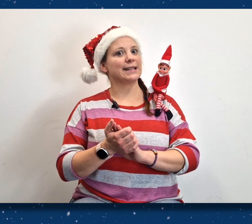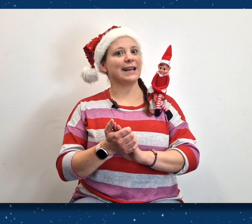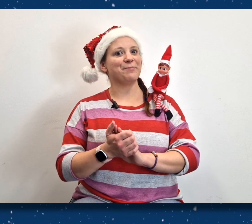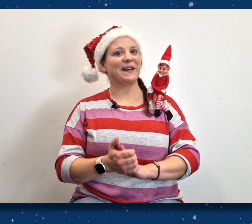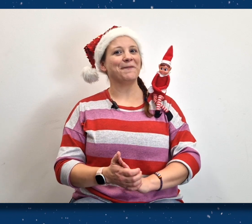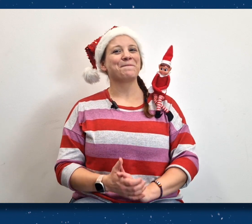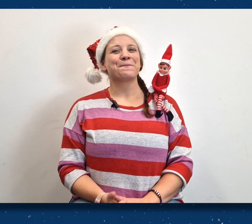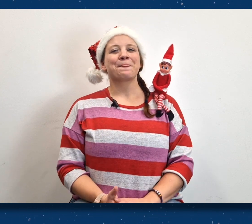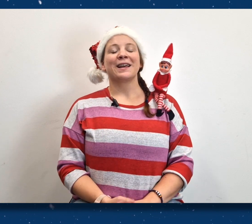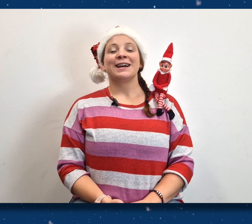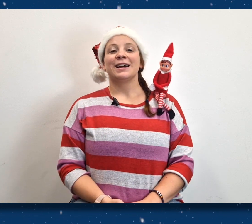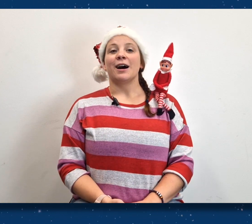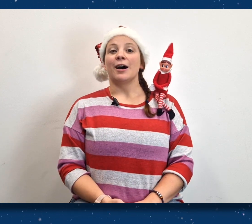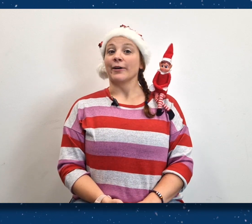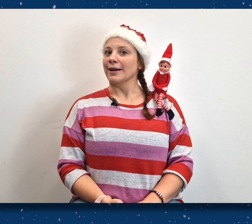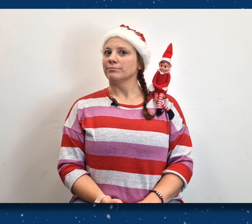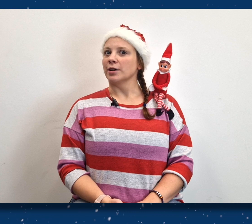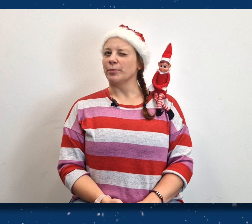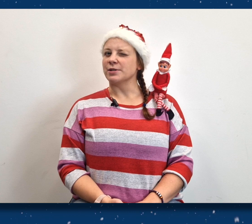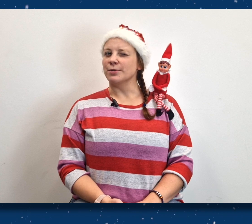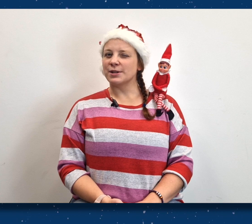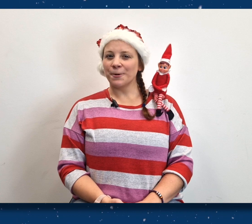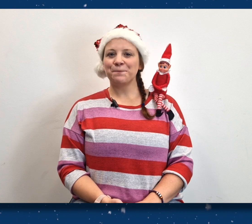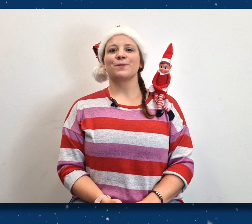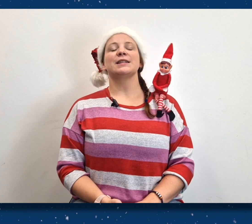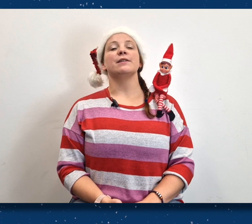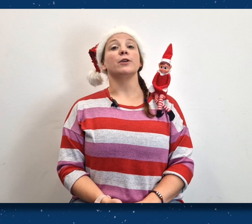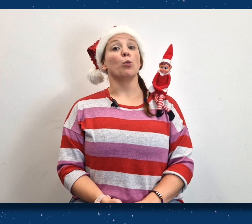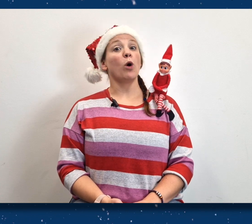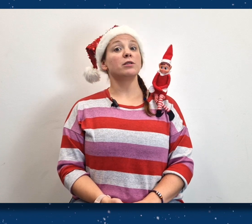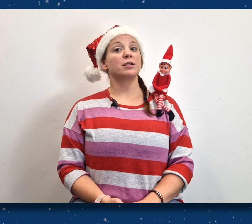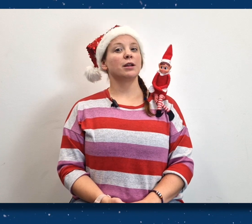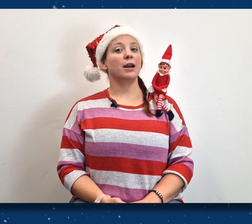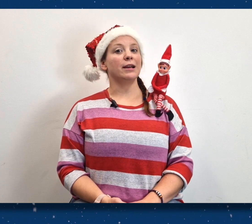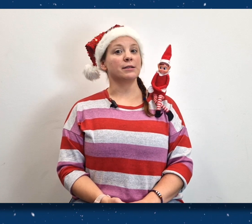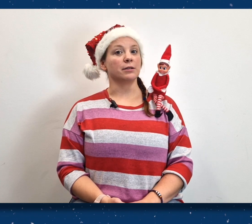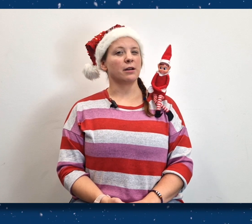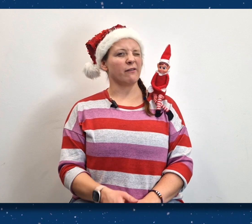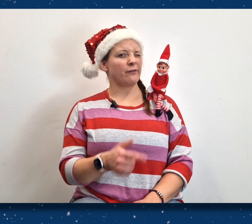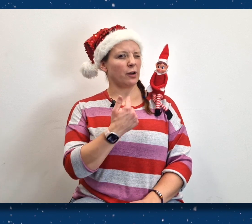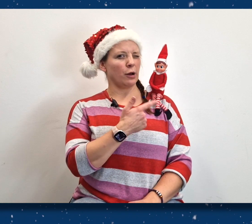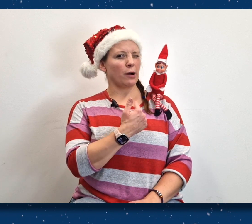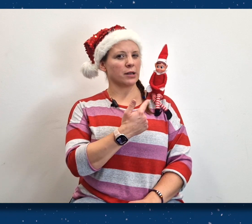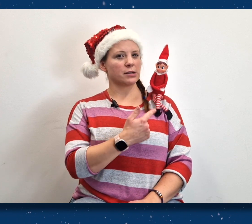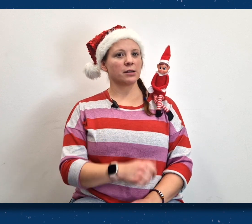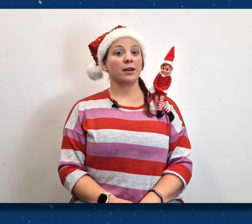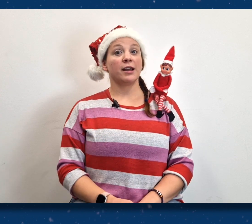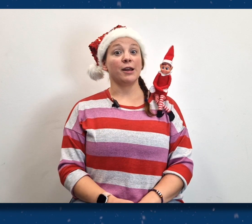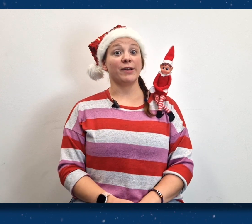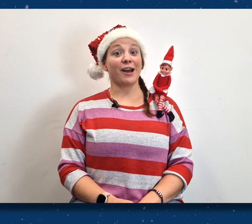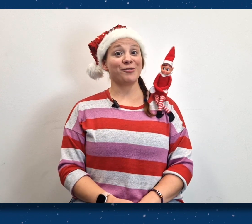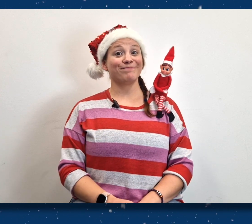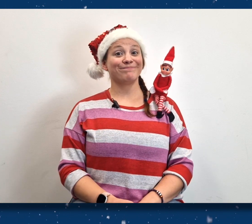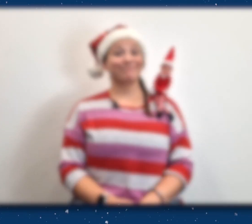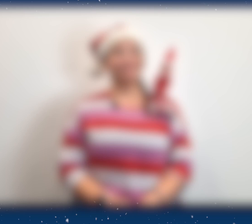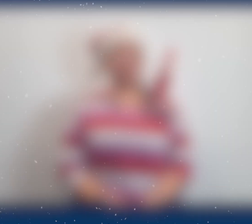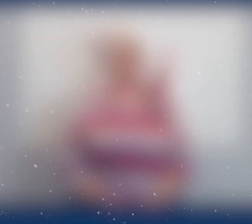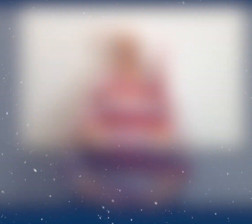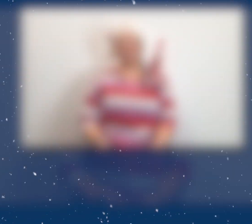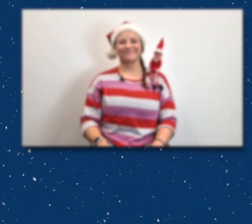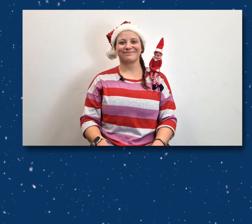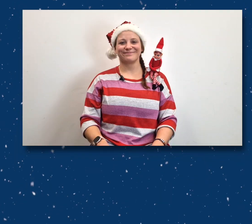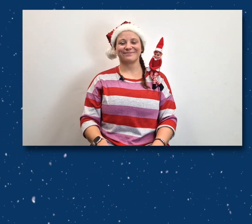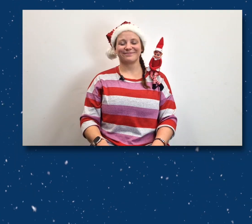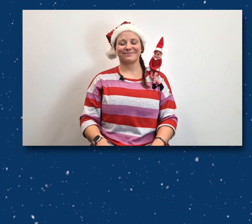Excellent, steady beat. Okay, I'm going to put some music on. See if you can watch, listen, and follow us. Here we go.